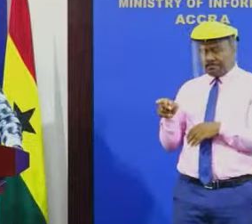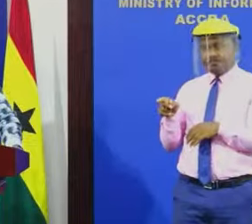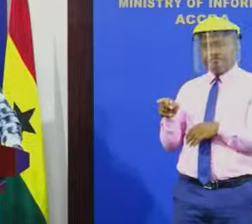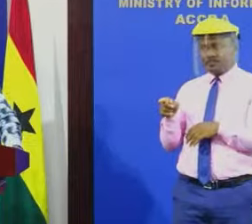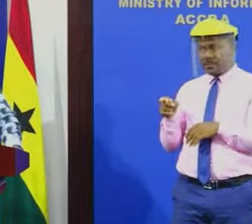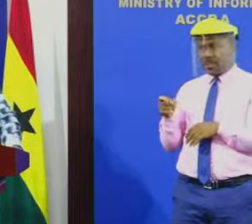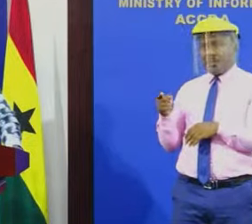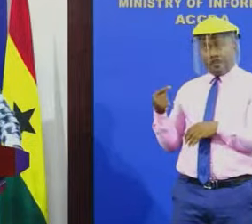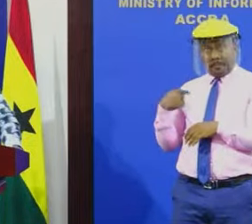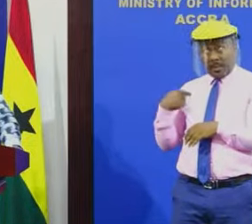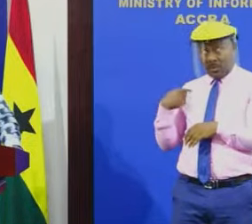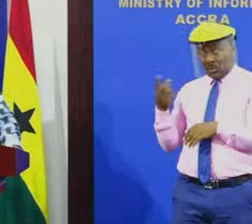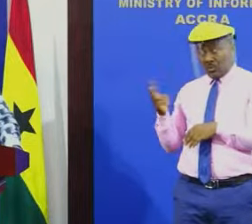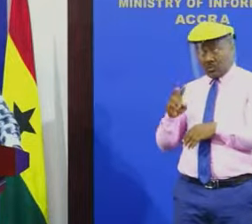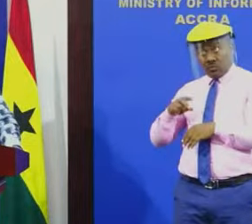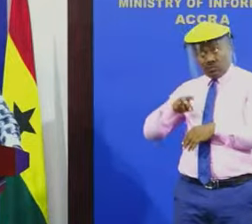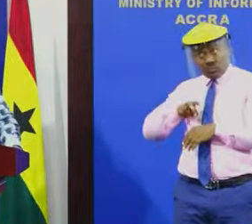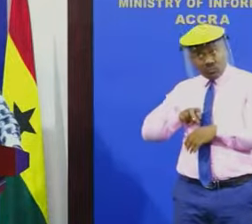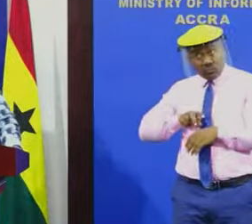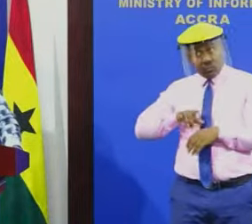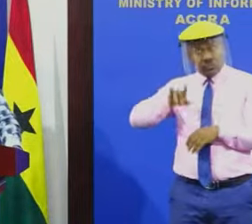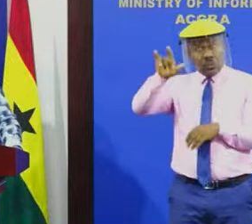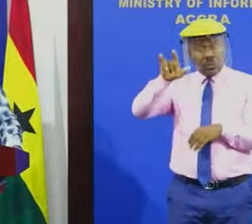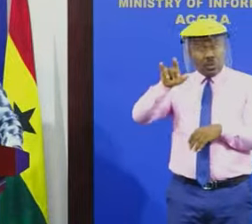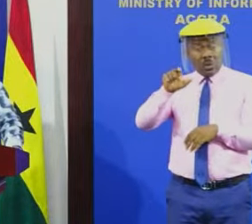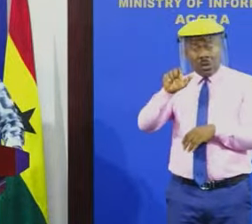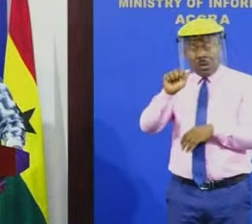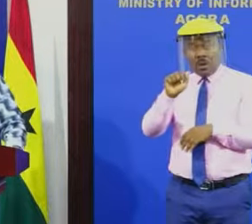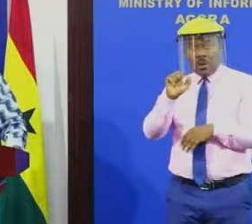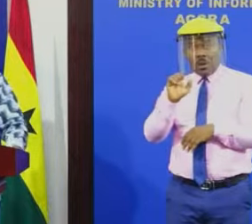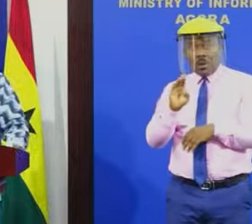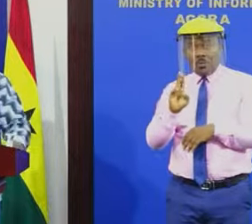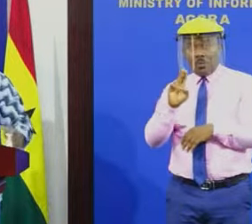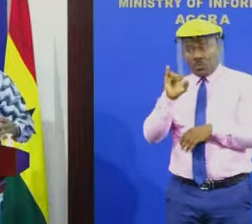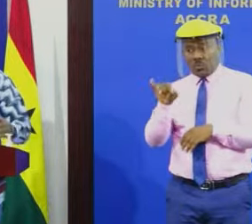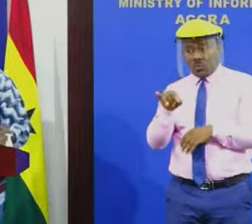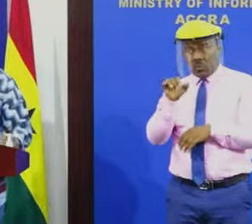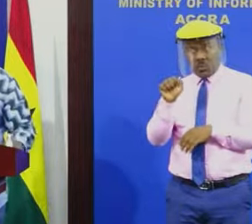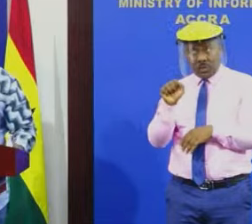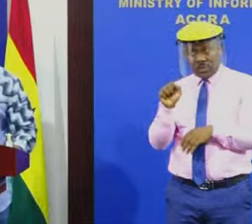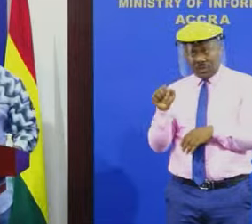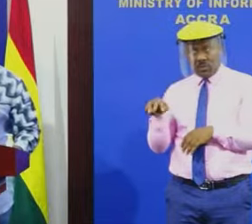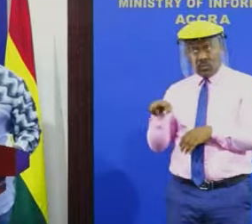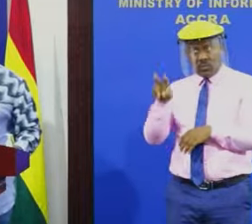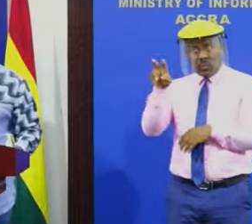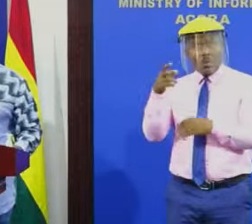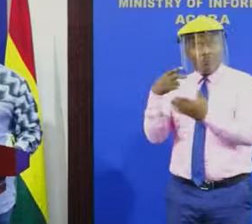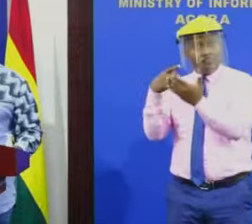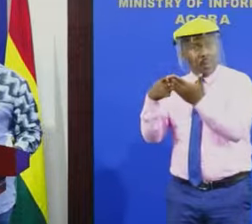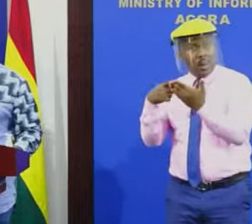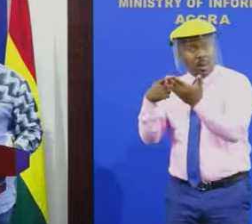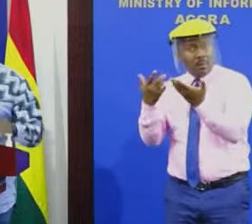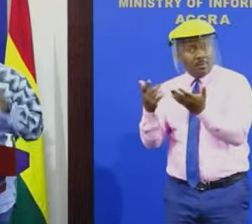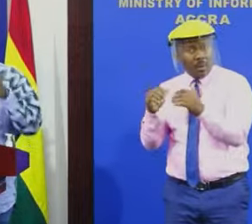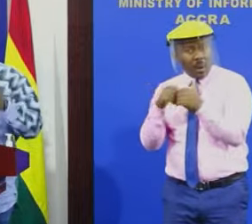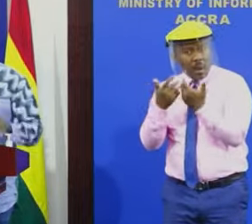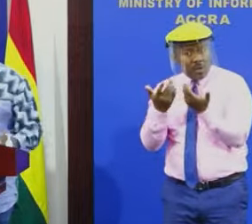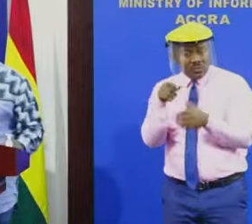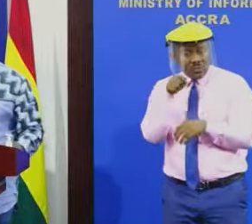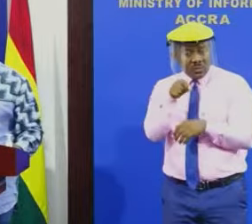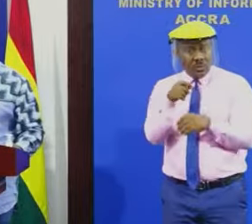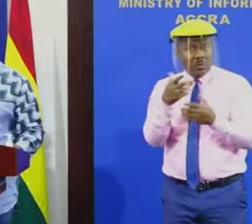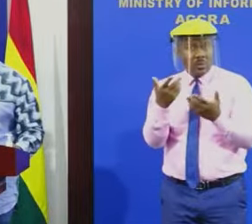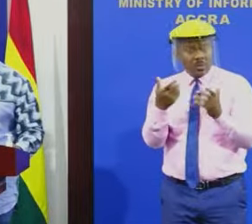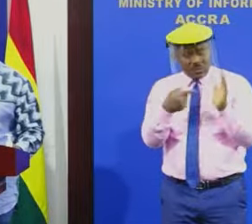visit to Abuja to have similar discussions with our counterparts there, so that together we fashion out ways of ensuring that